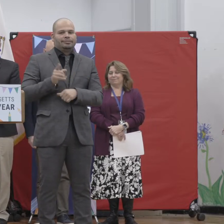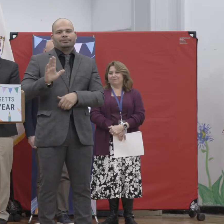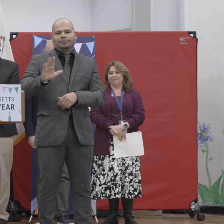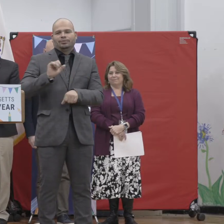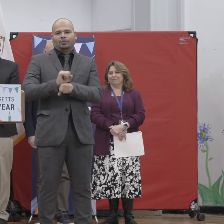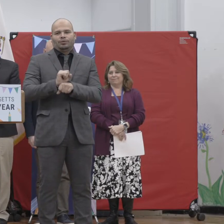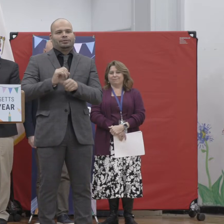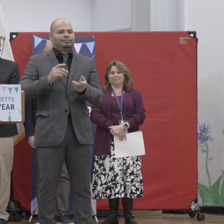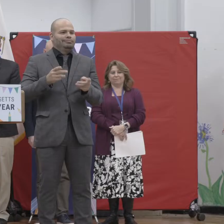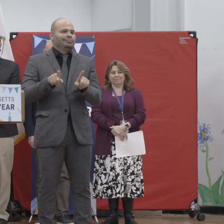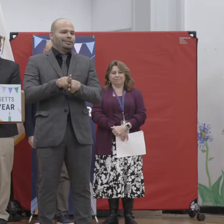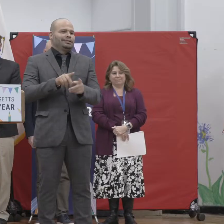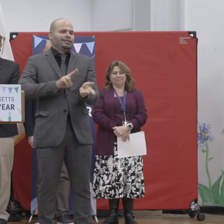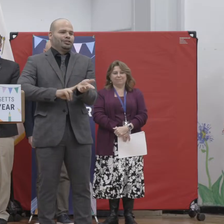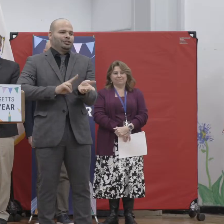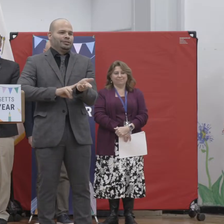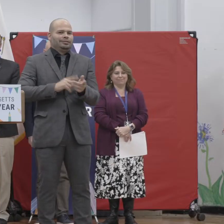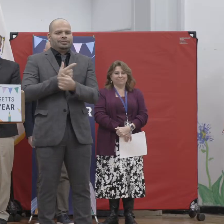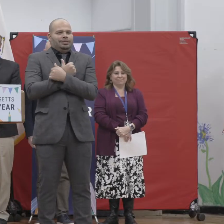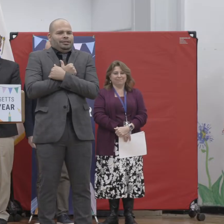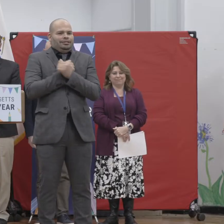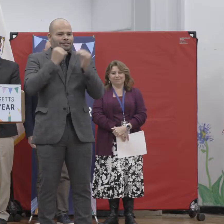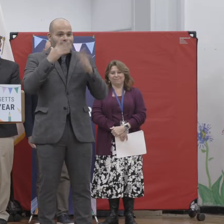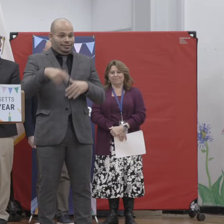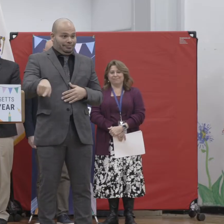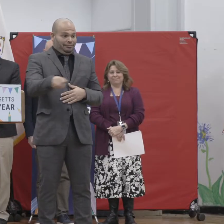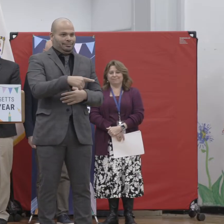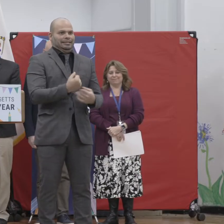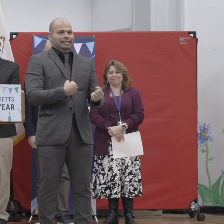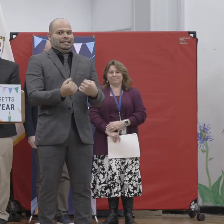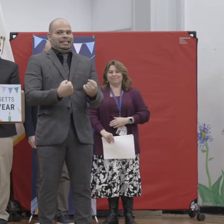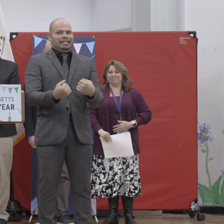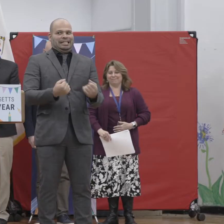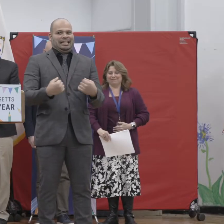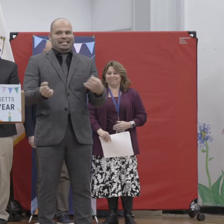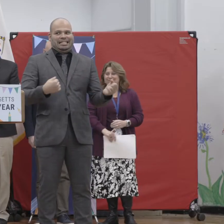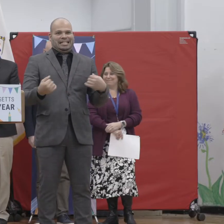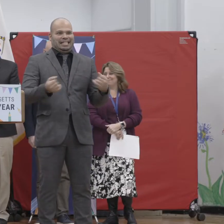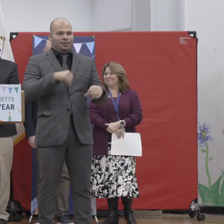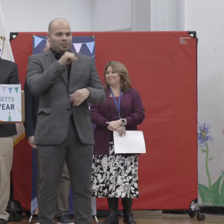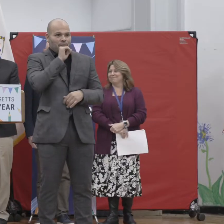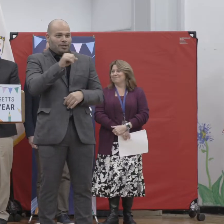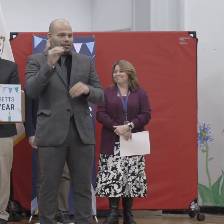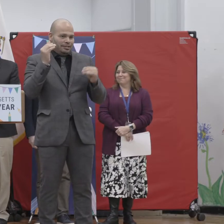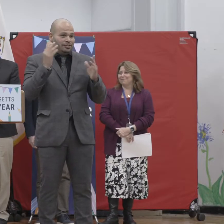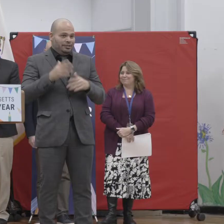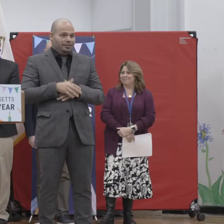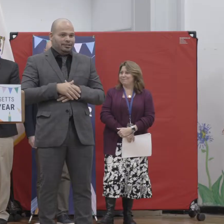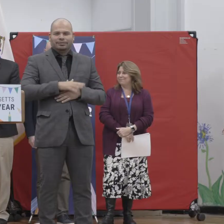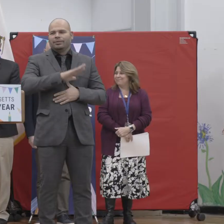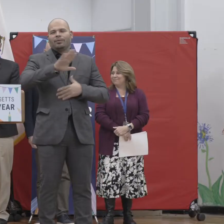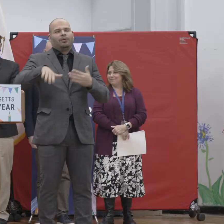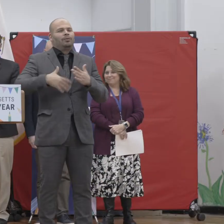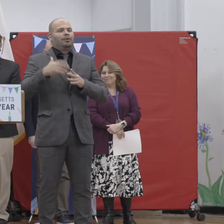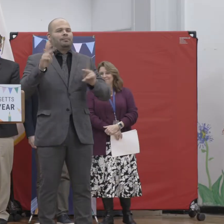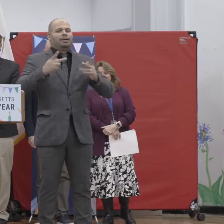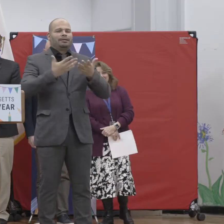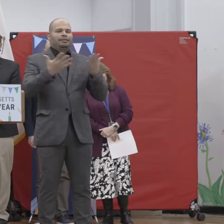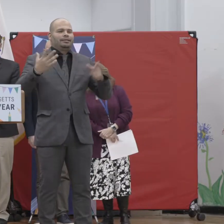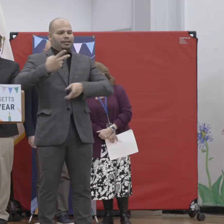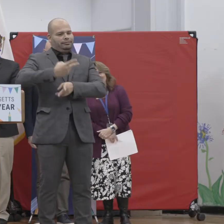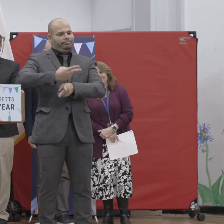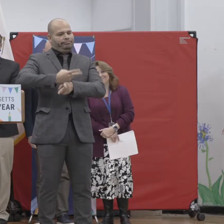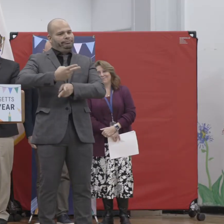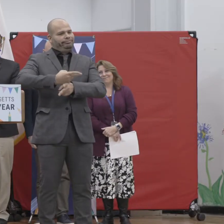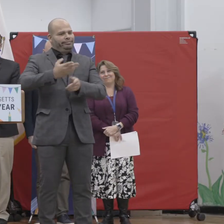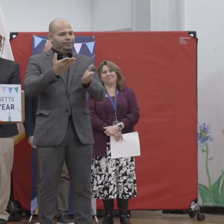don't you love your teachers? Yeah, they're special people, and all the folks who look after you in the classroom, right? And that's